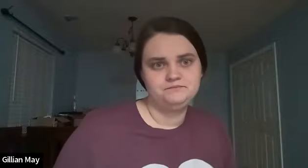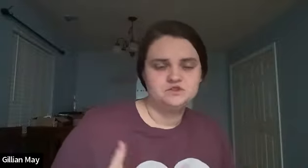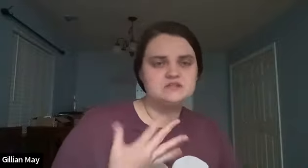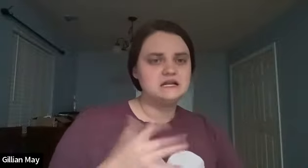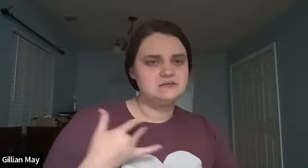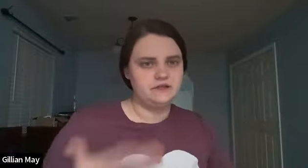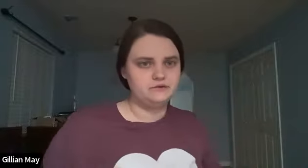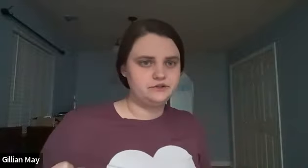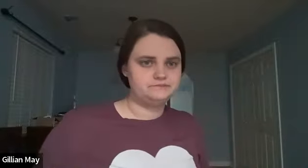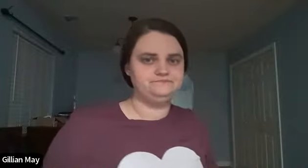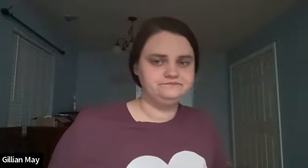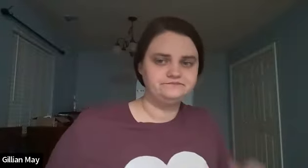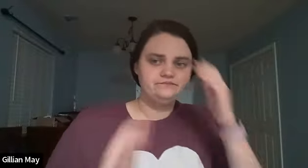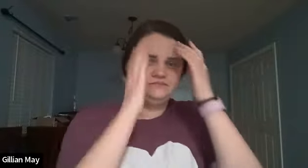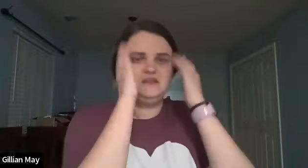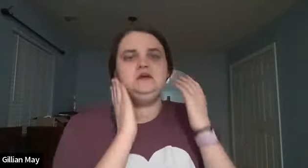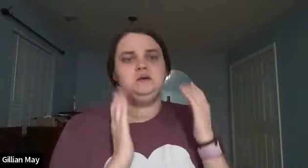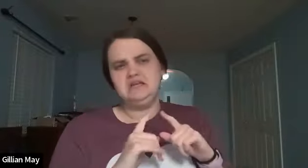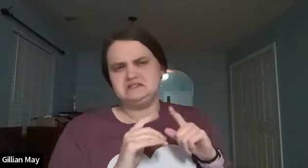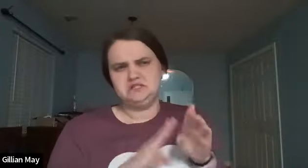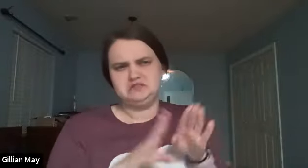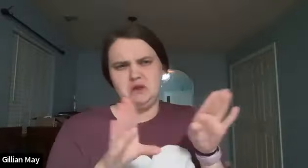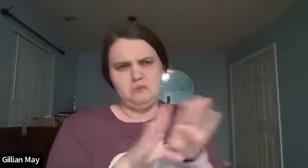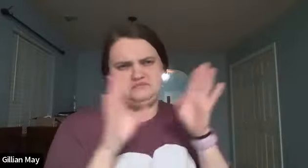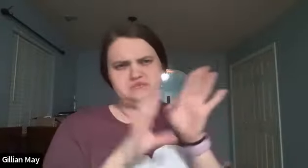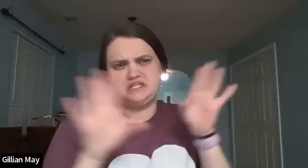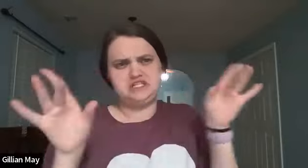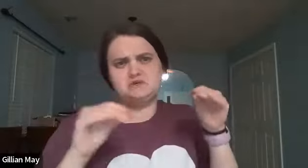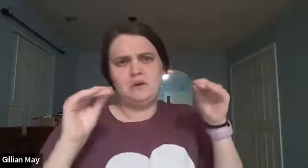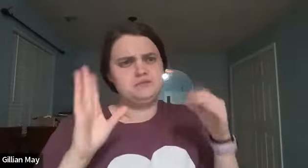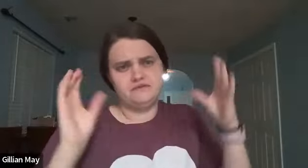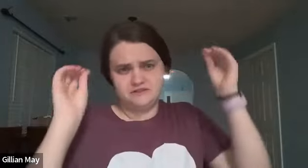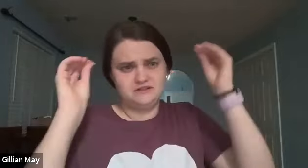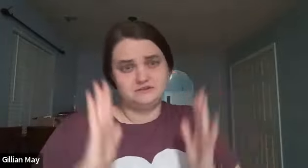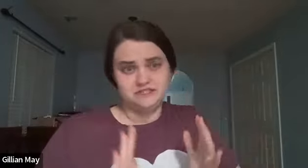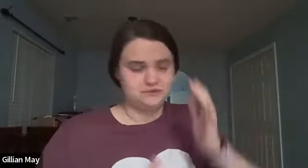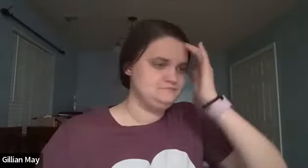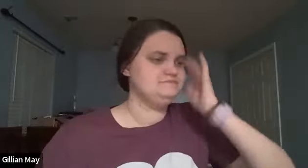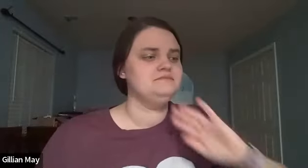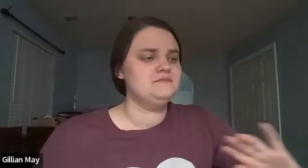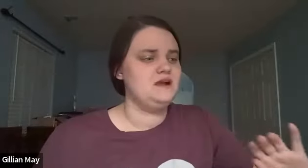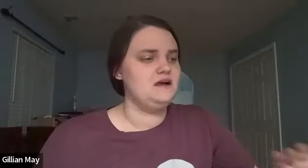So that's what I typically will do. But yes, just the general Y professor is also teacher.